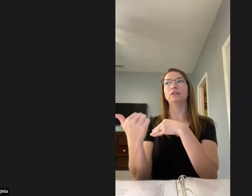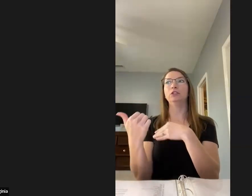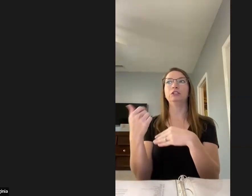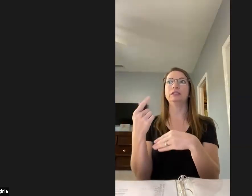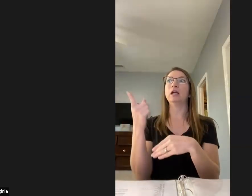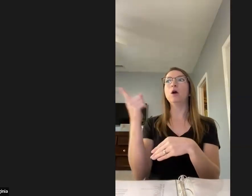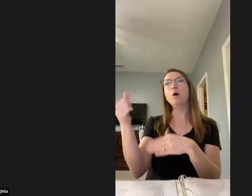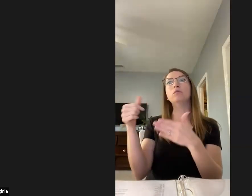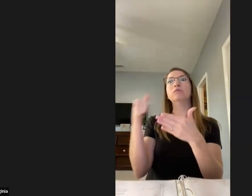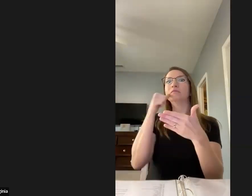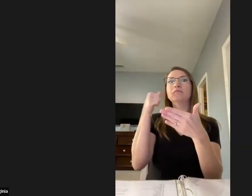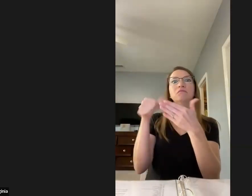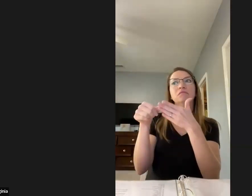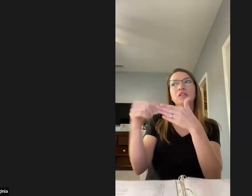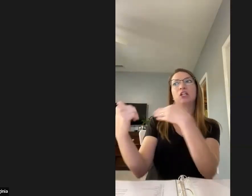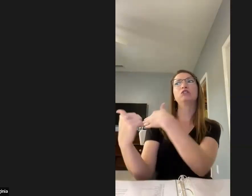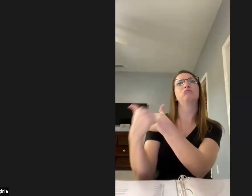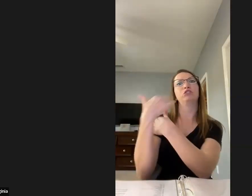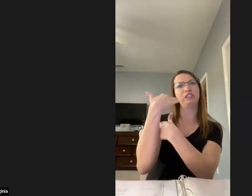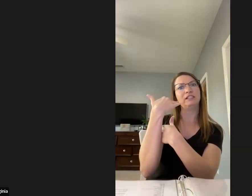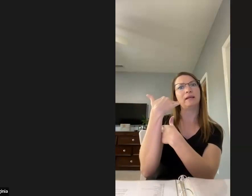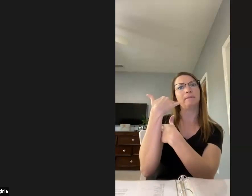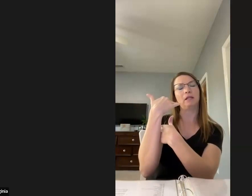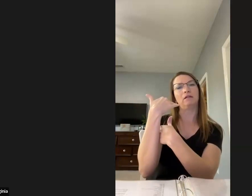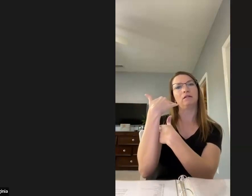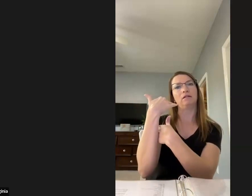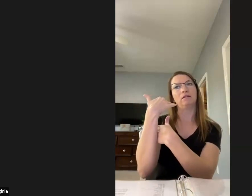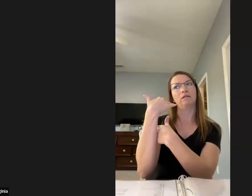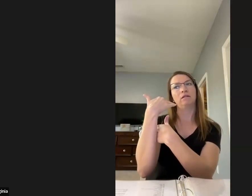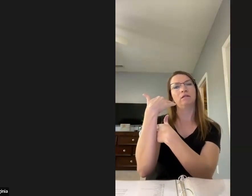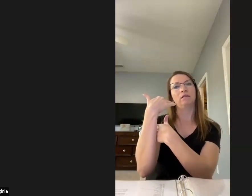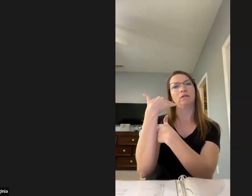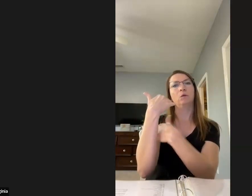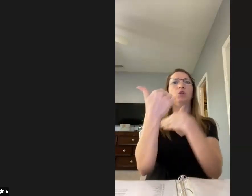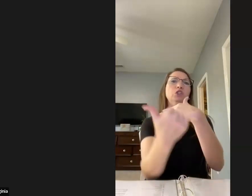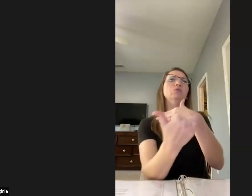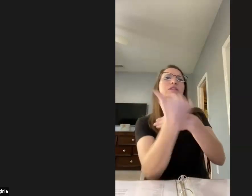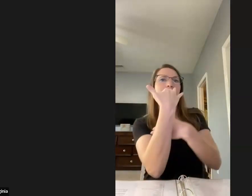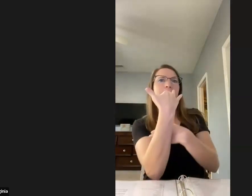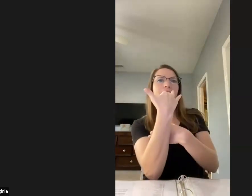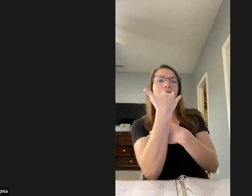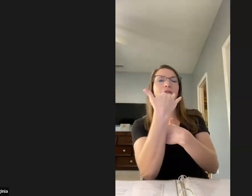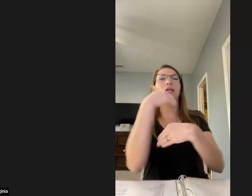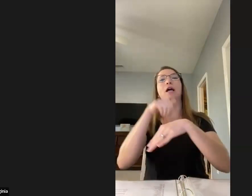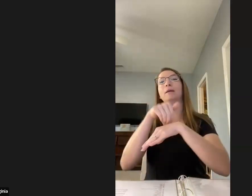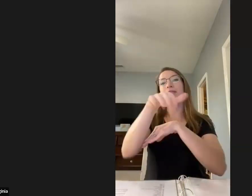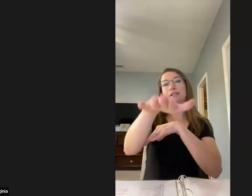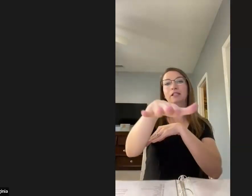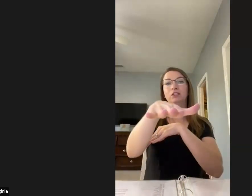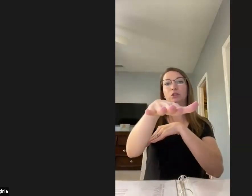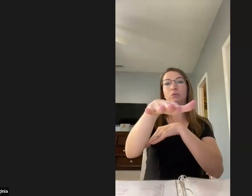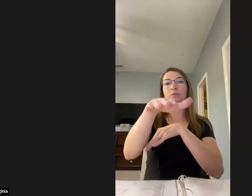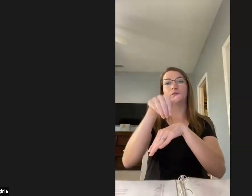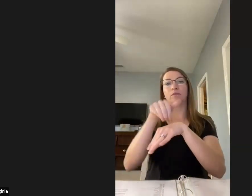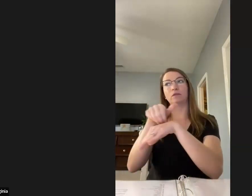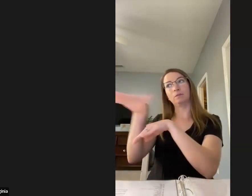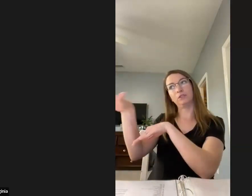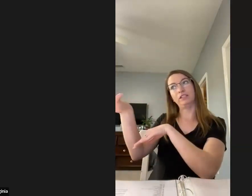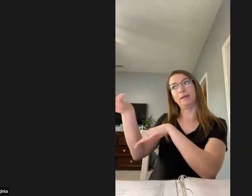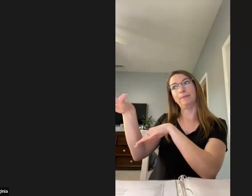you could say, "Oh, letter she sent me," or "You sent me." Okay, I'm gonna send you. I'm gonna send that